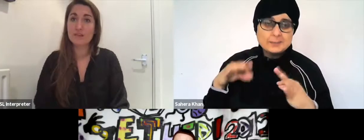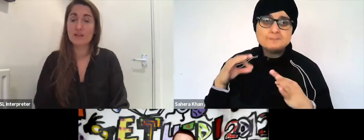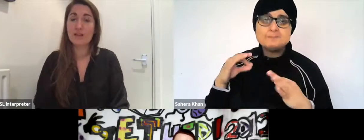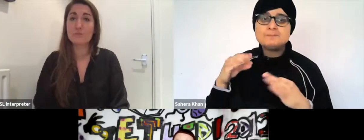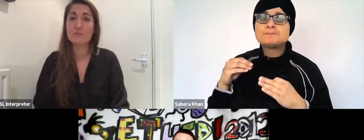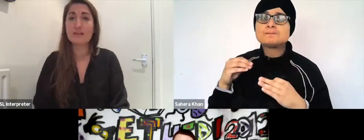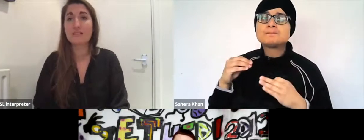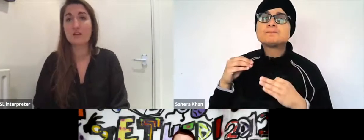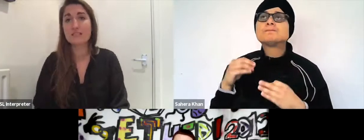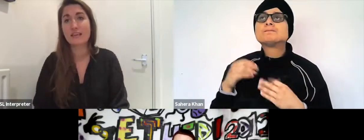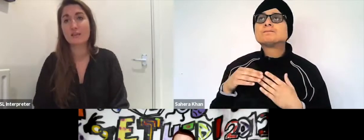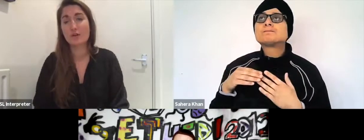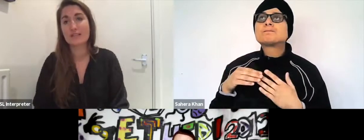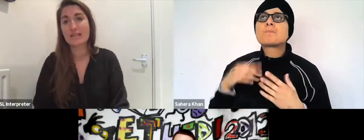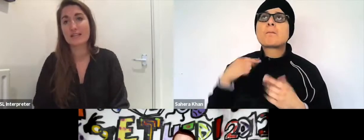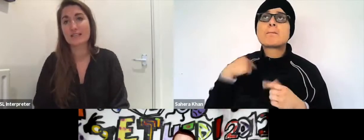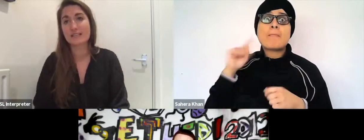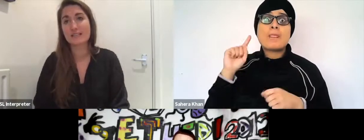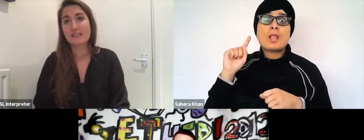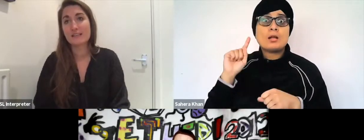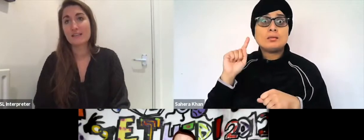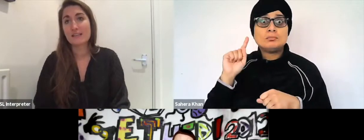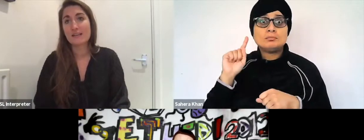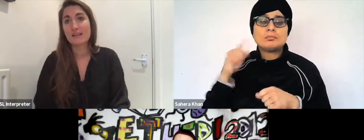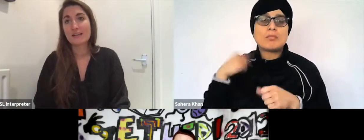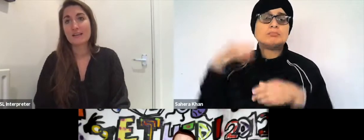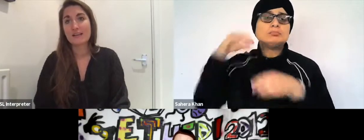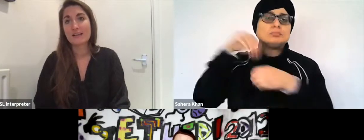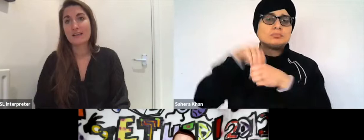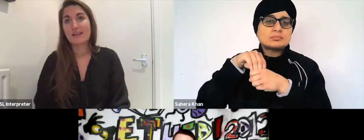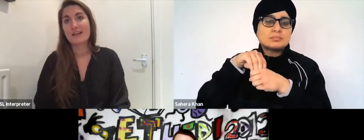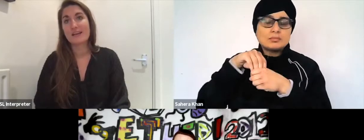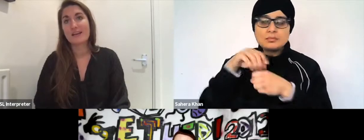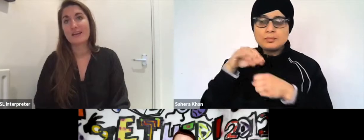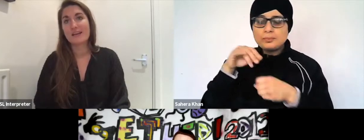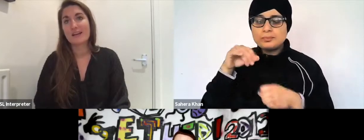children. So when I started getting involved in acting,